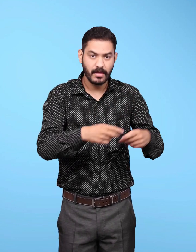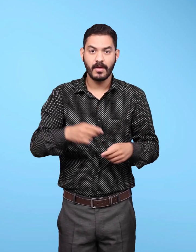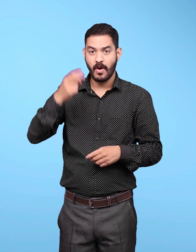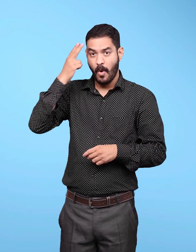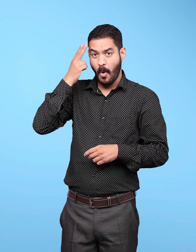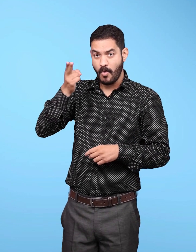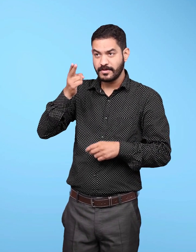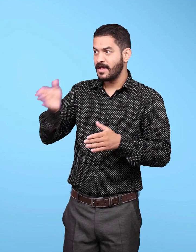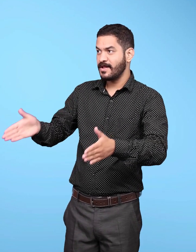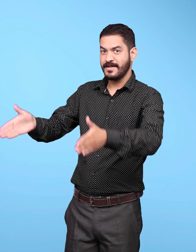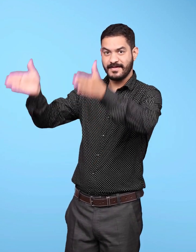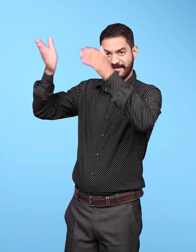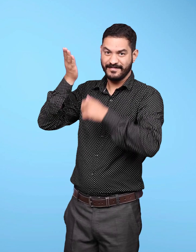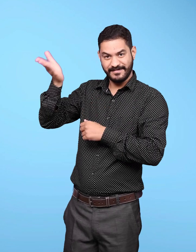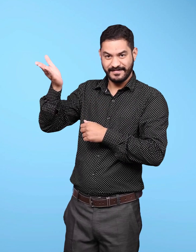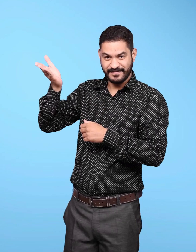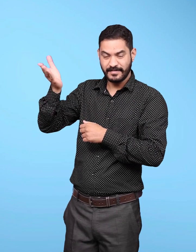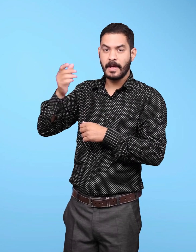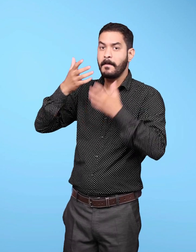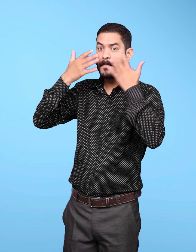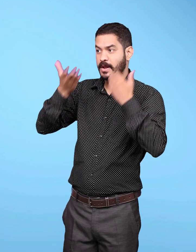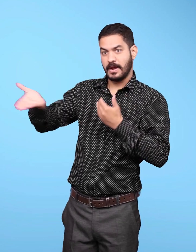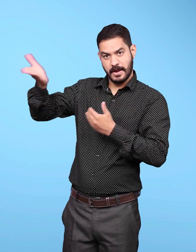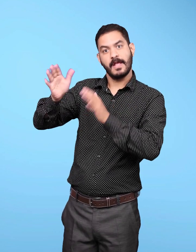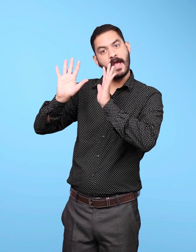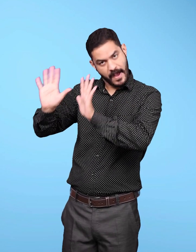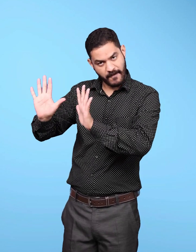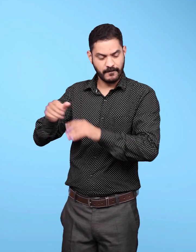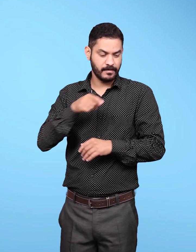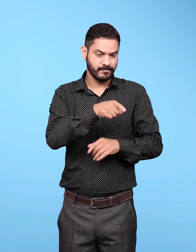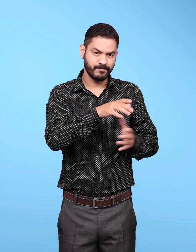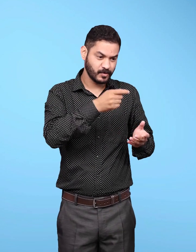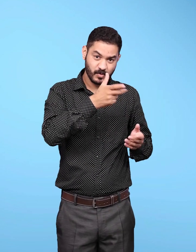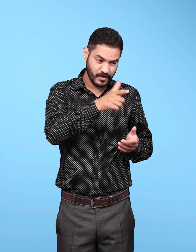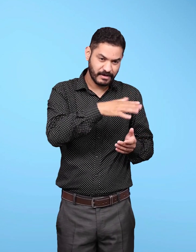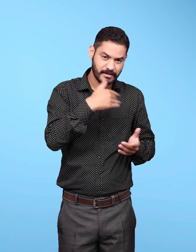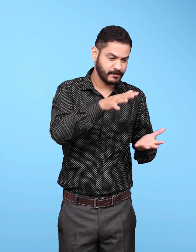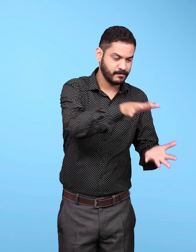He started off by selling it for a coin to a hotel for their cat.